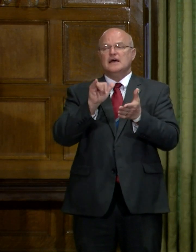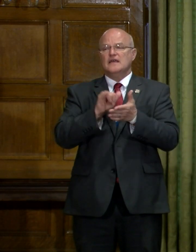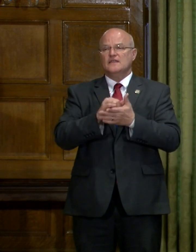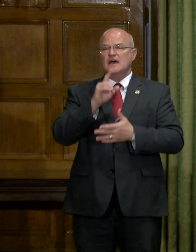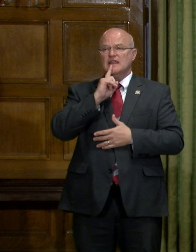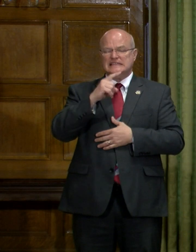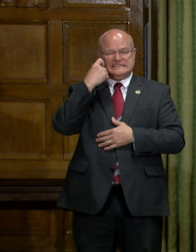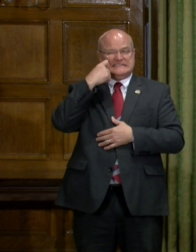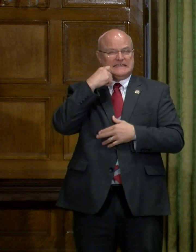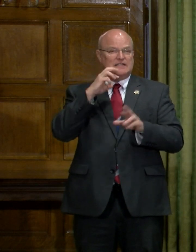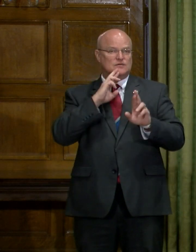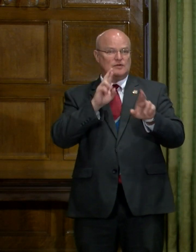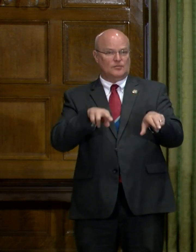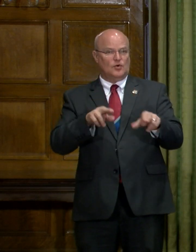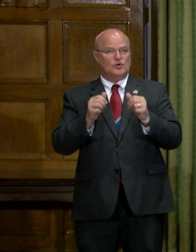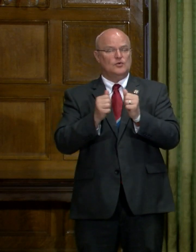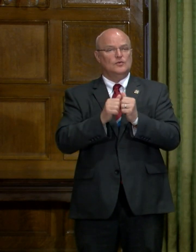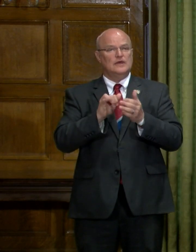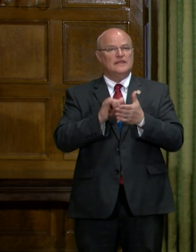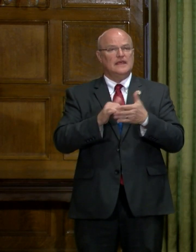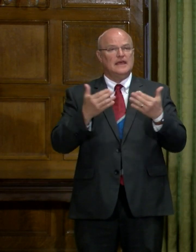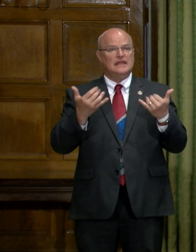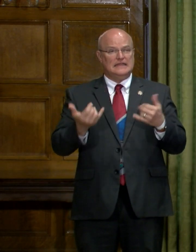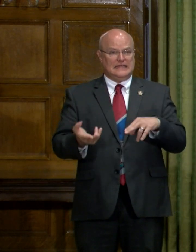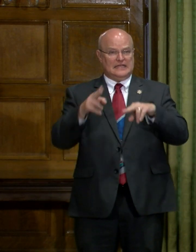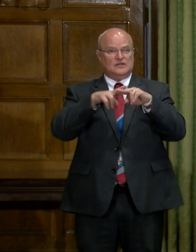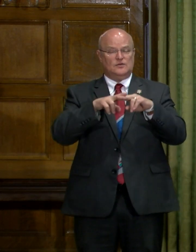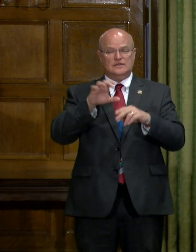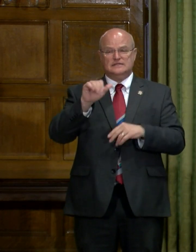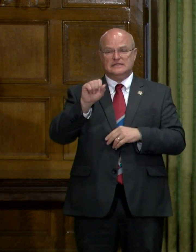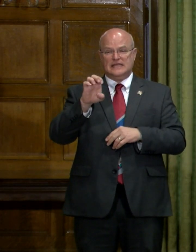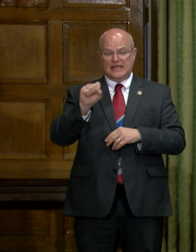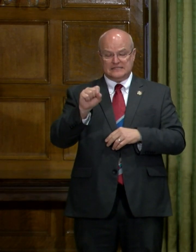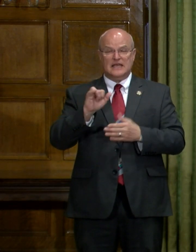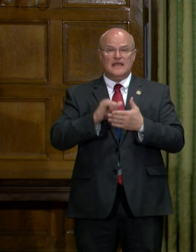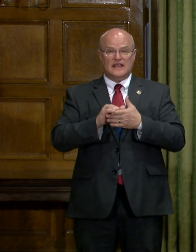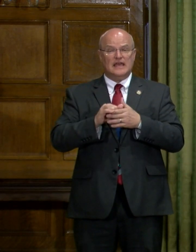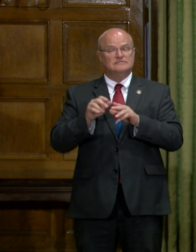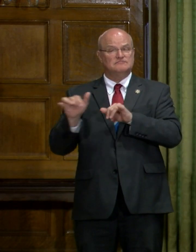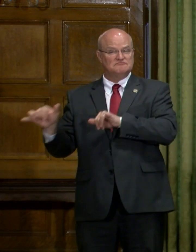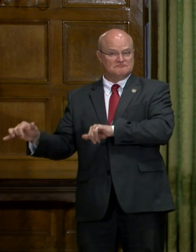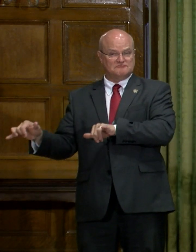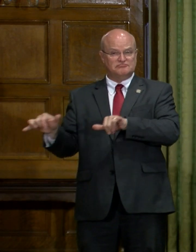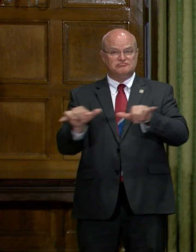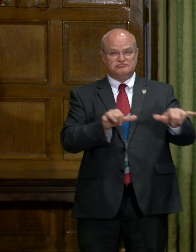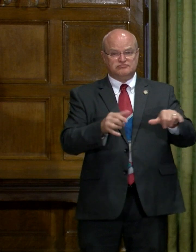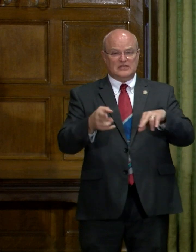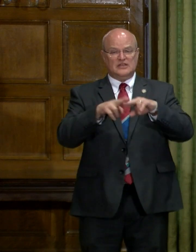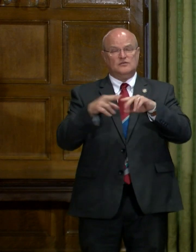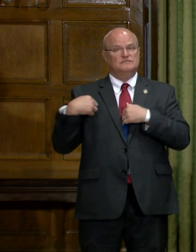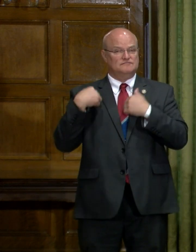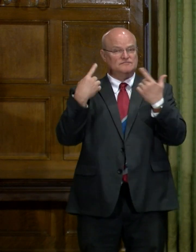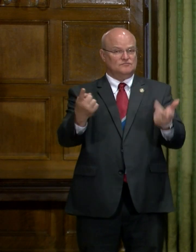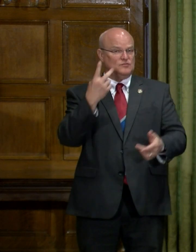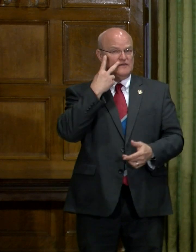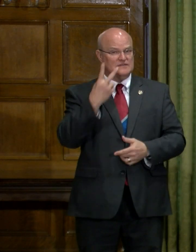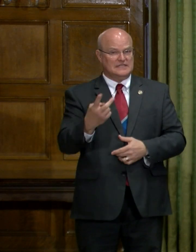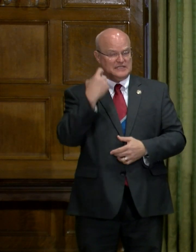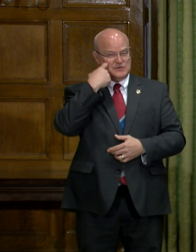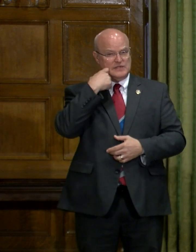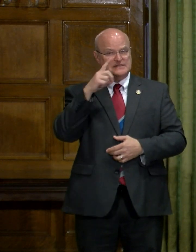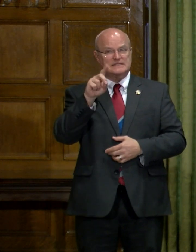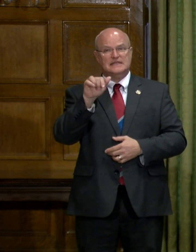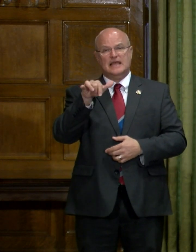is the latest report with that increase in cases, which is fairly consistent with the increase we've seen in